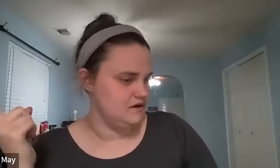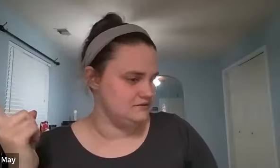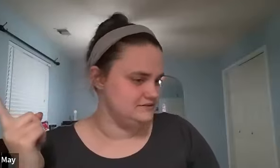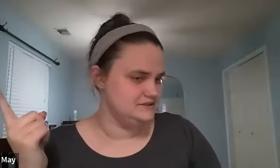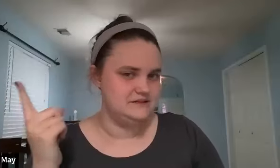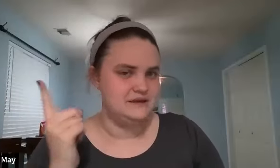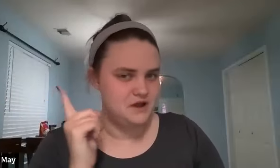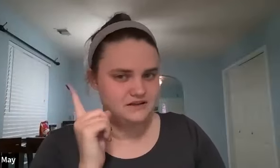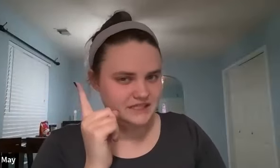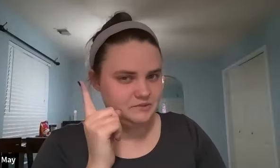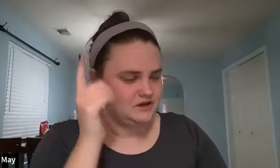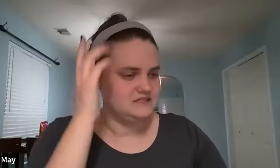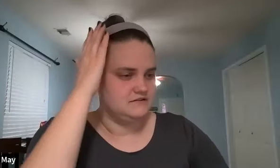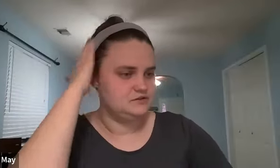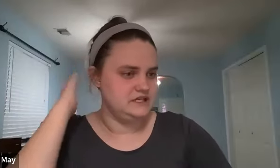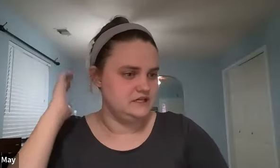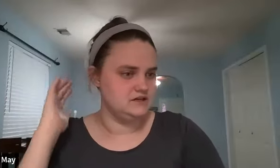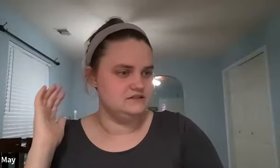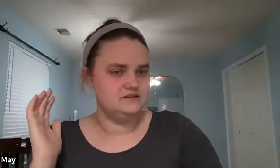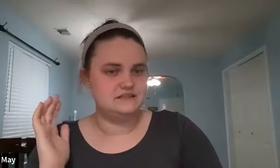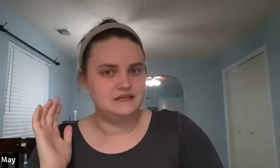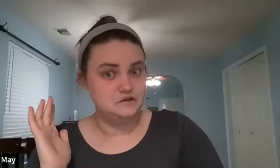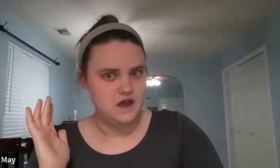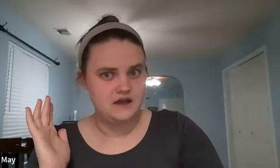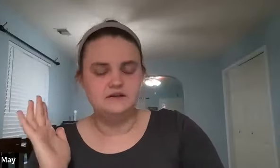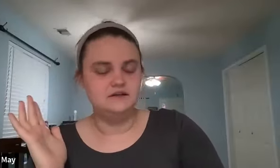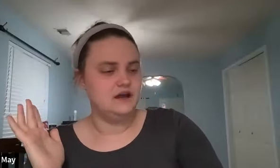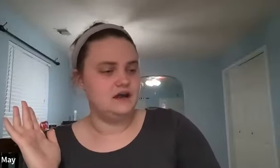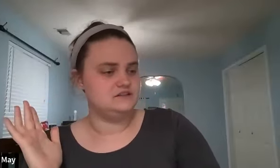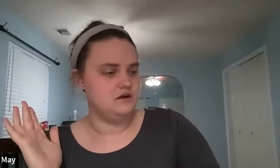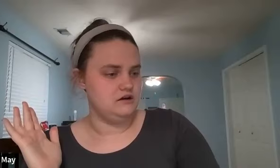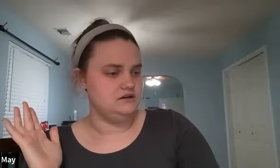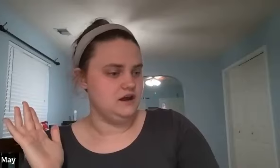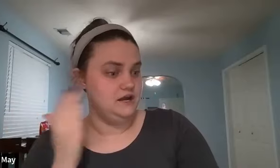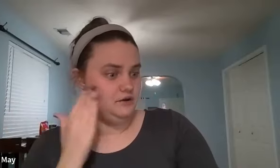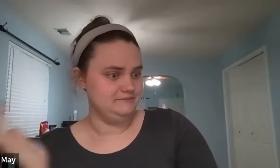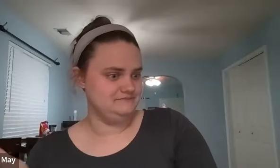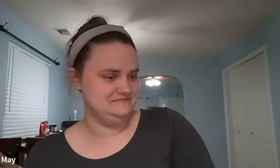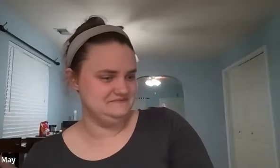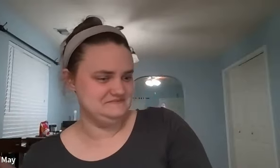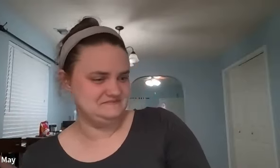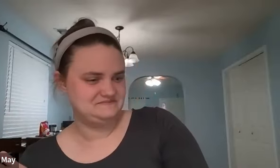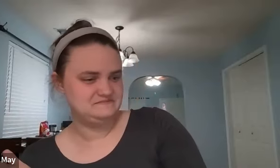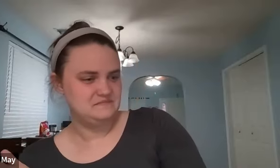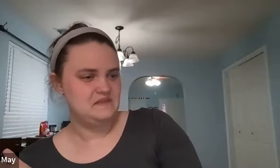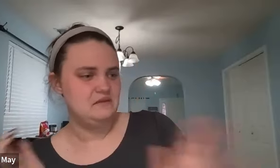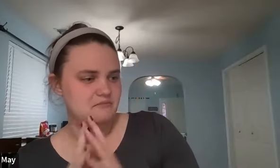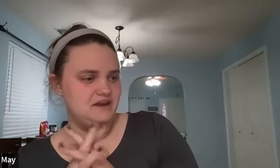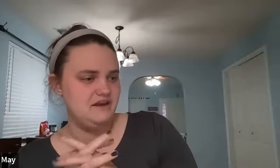long because I'm not going to keep you guys here for 20 years because I can do that. I can talk on and on. I know it.